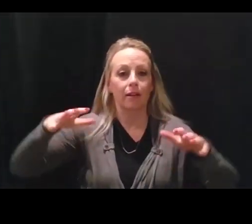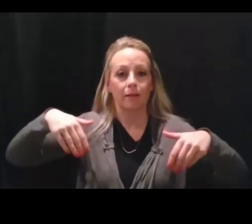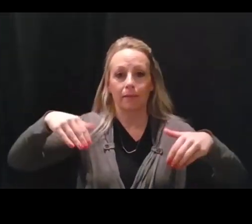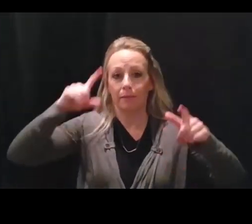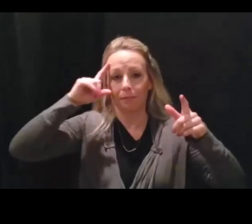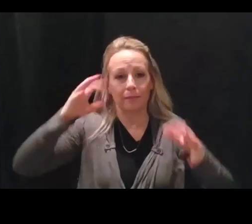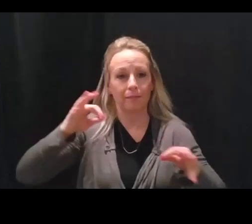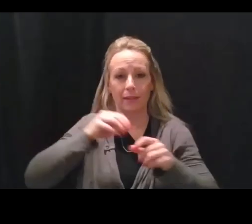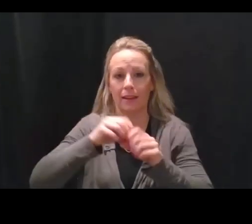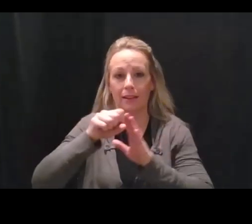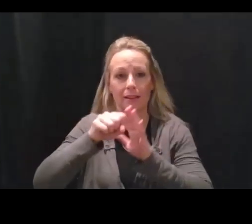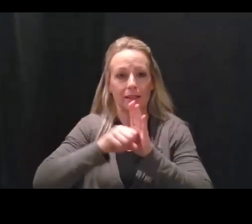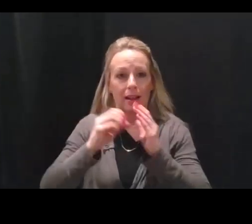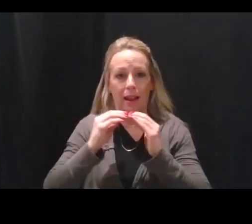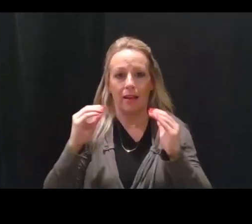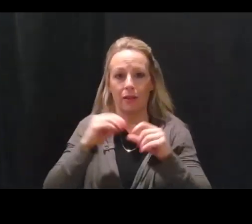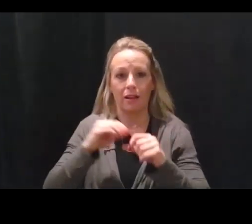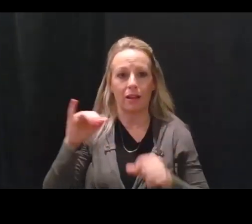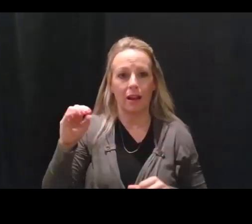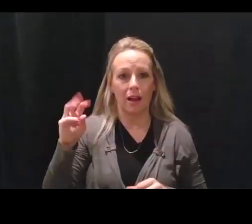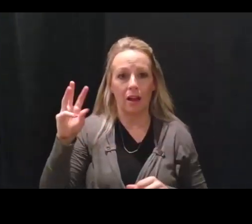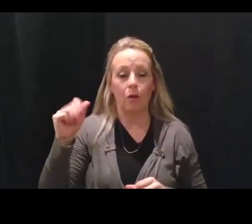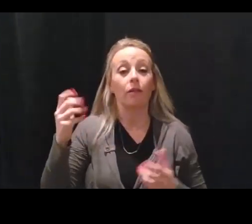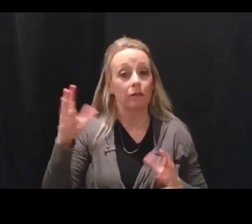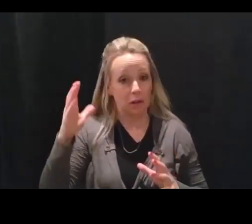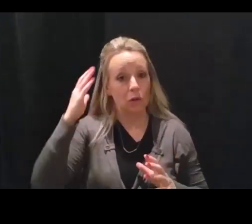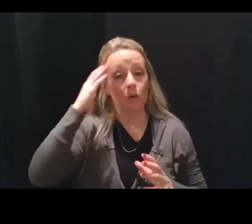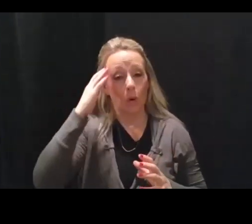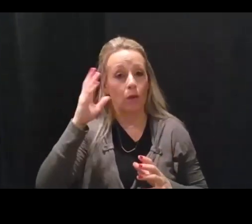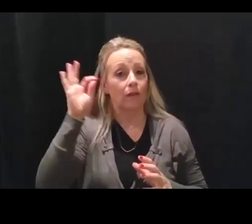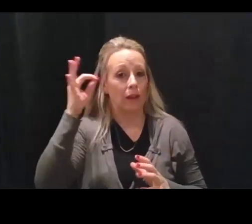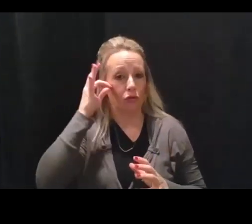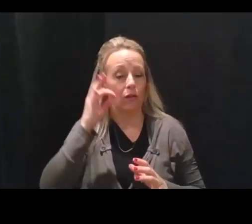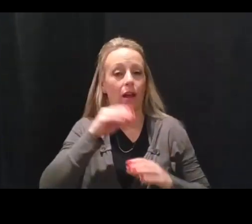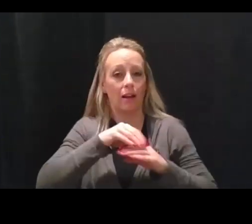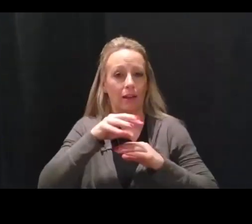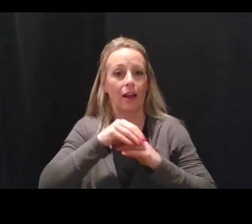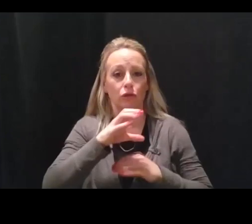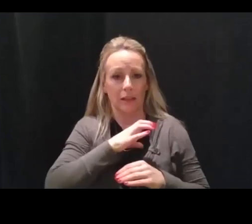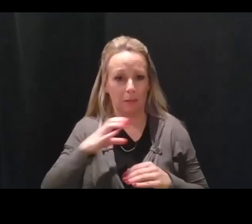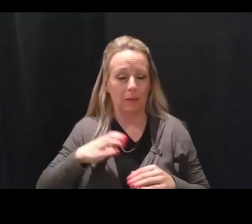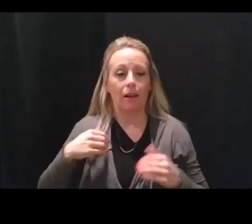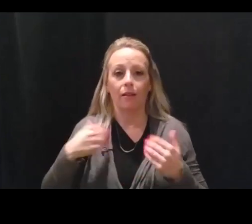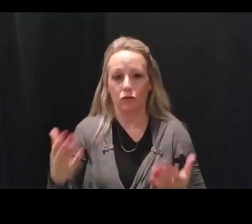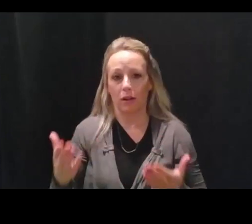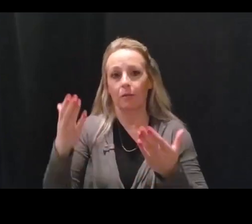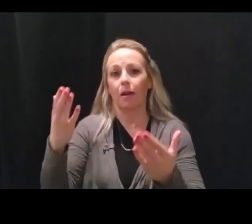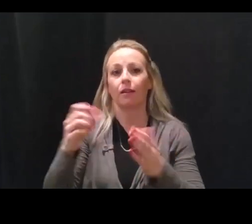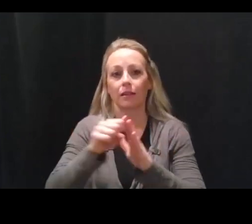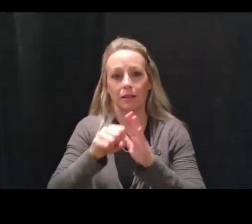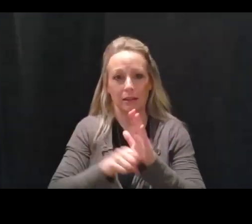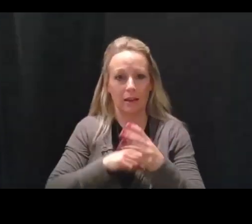level in Iowa. We know that the Federal Advisory Committee on Immunization Practices has recommended that states